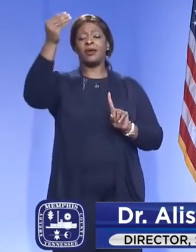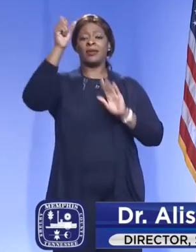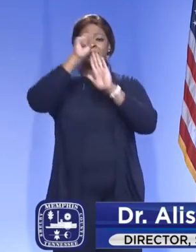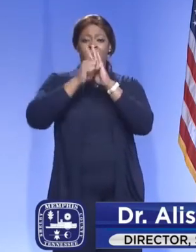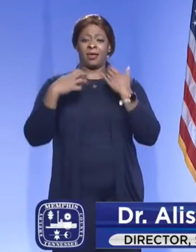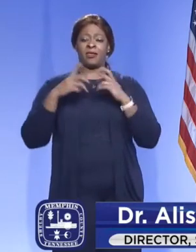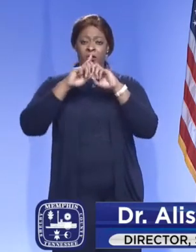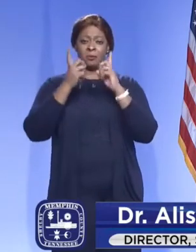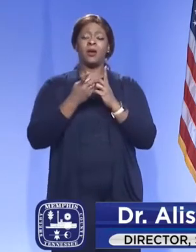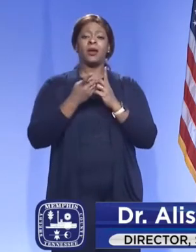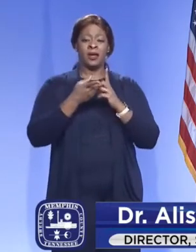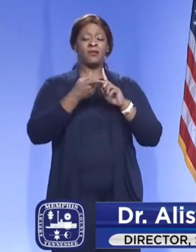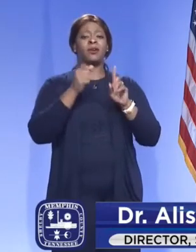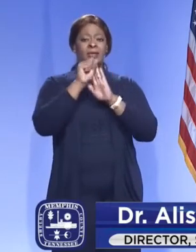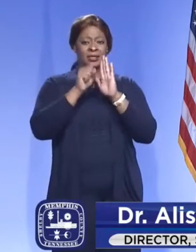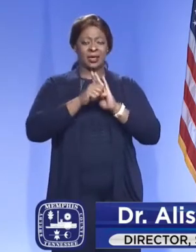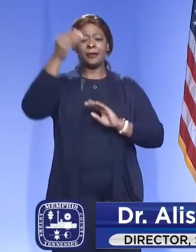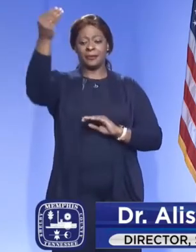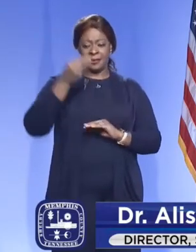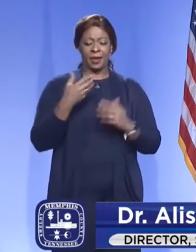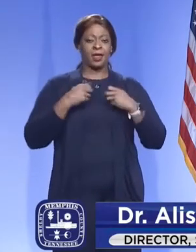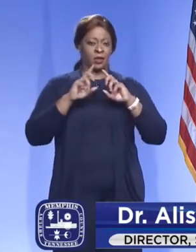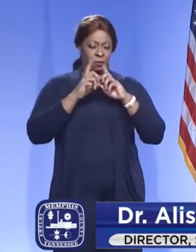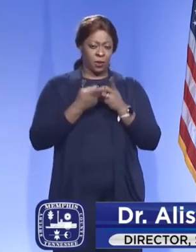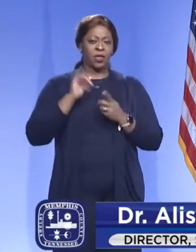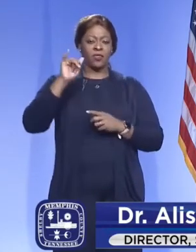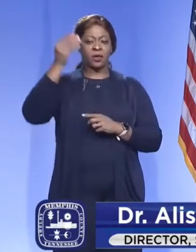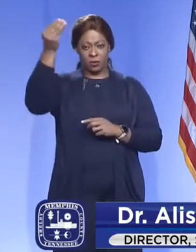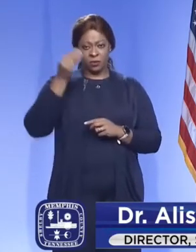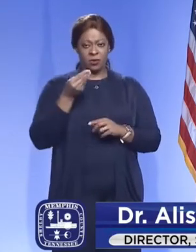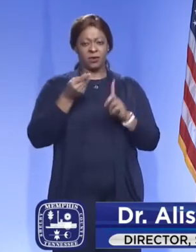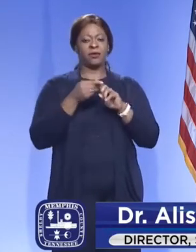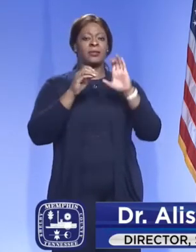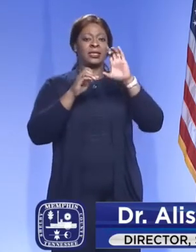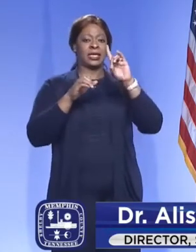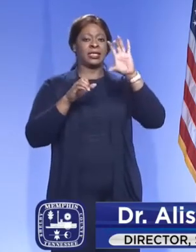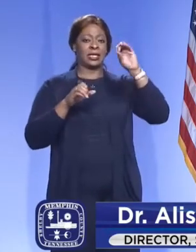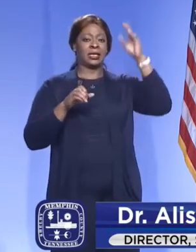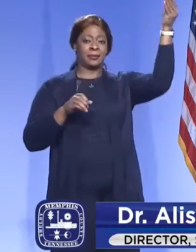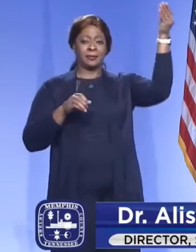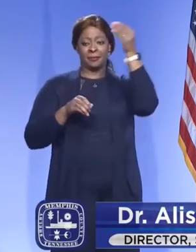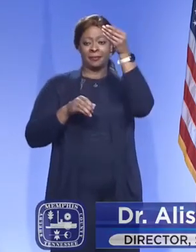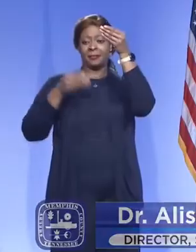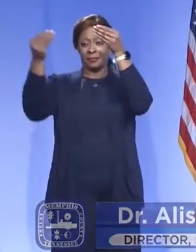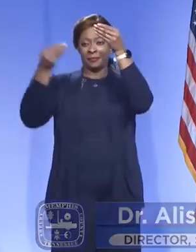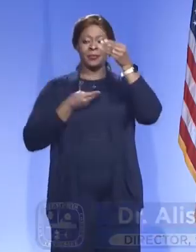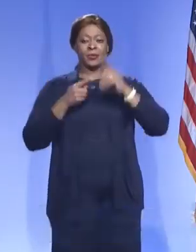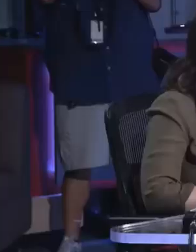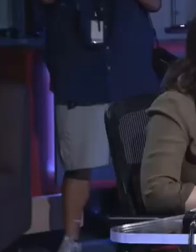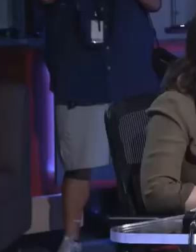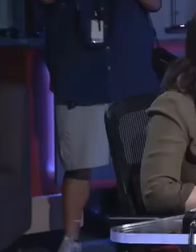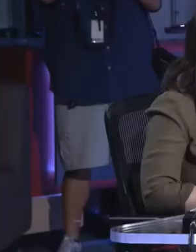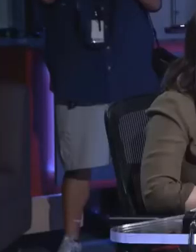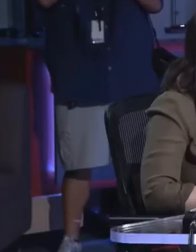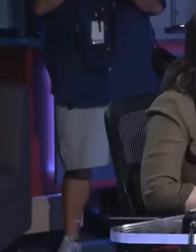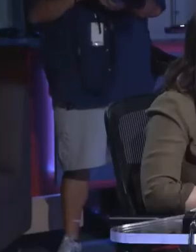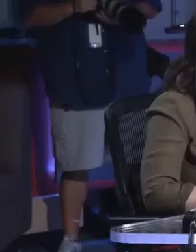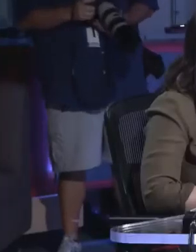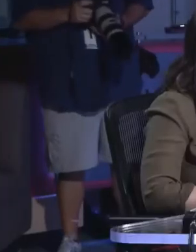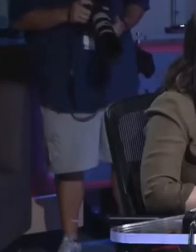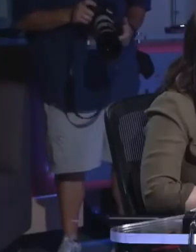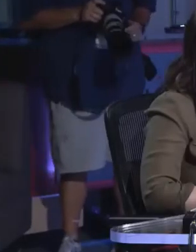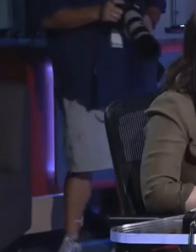COVID specifically, so it's not the same as other infectious diseases, the notification goes to the state health department,